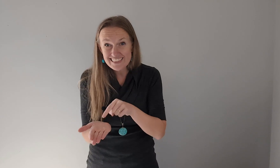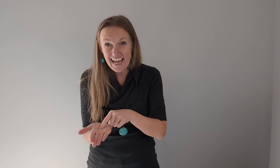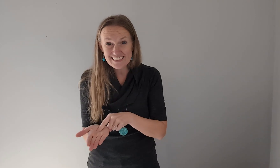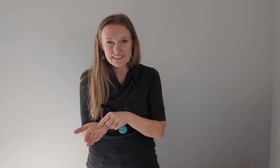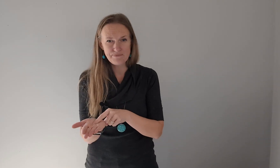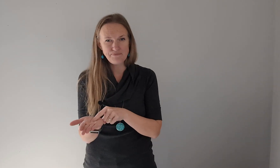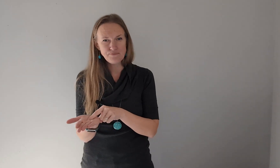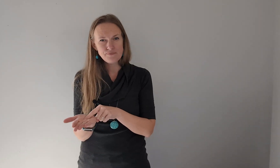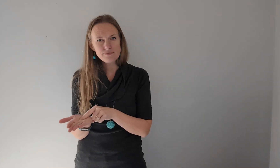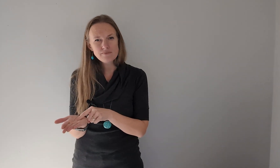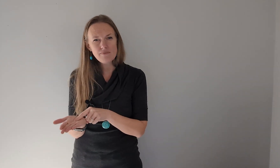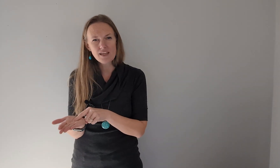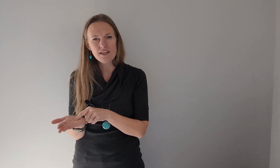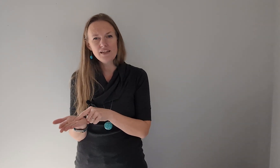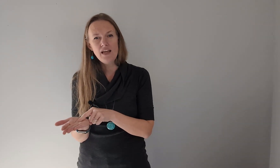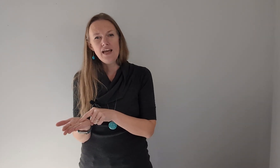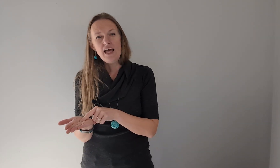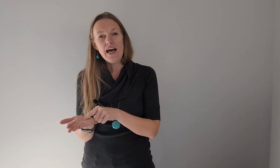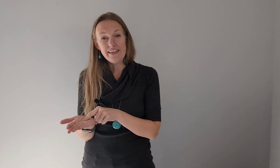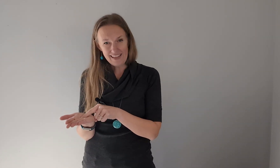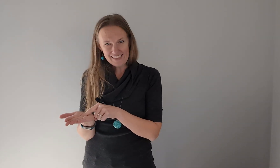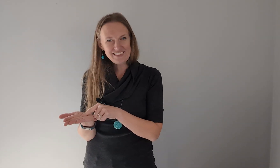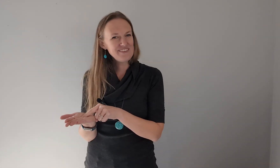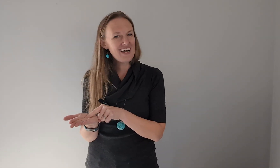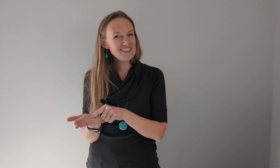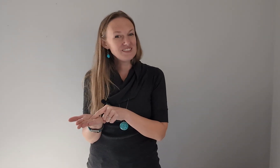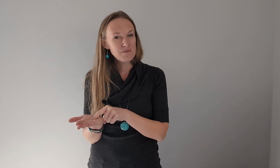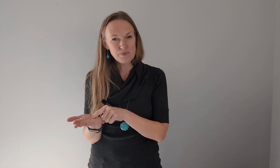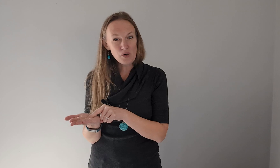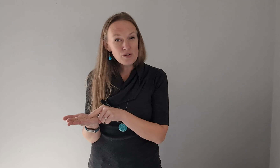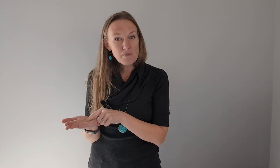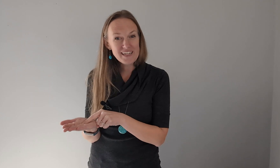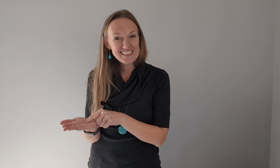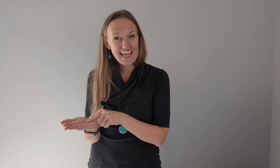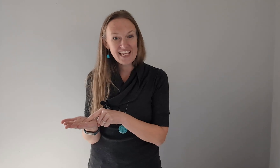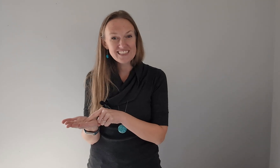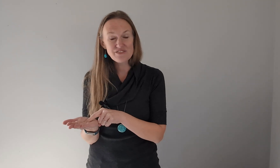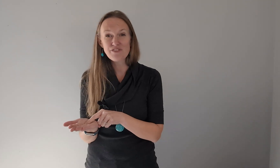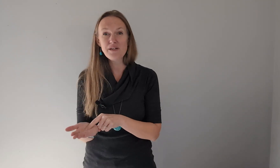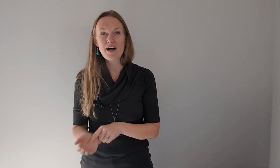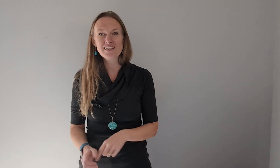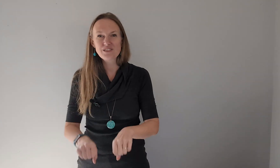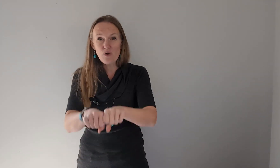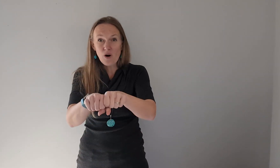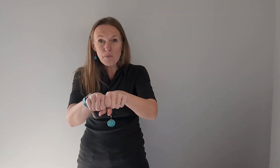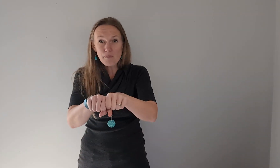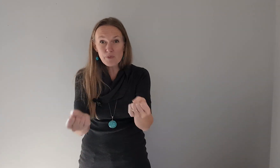debt. Okay? And then last 2 lines, broke my chains, freed my soul.